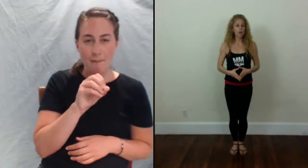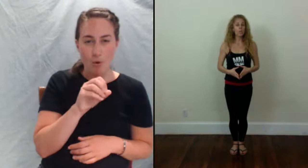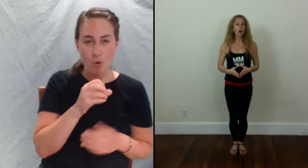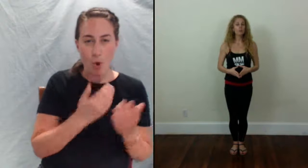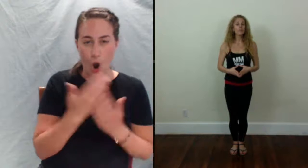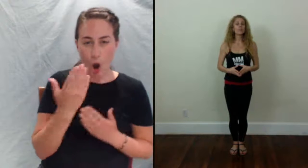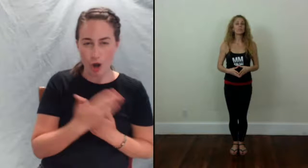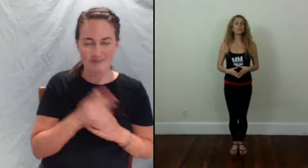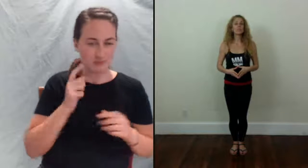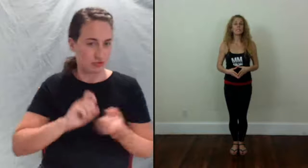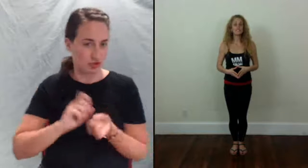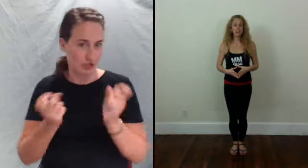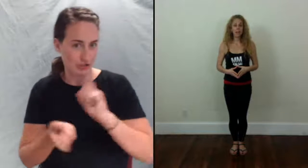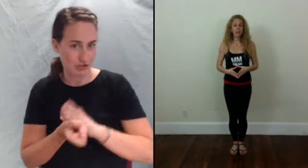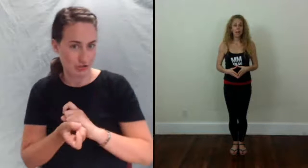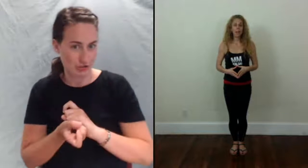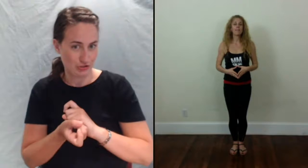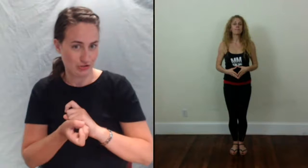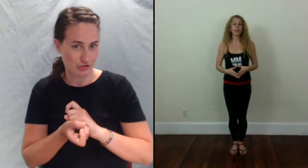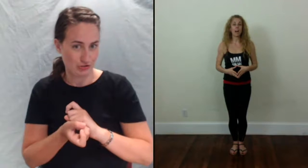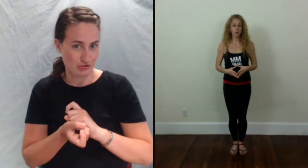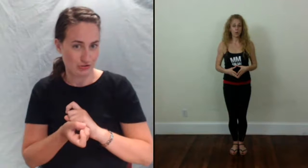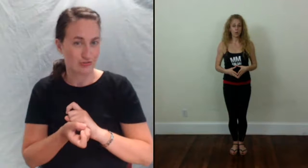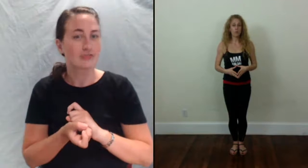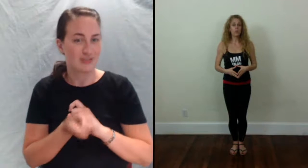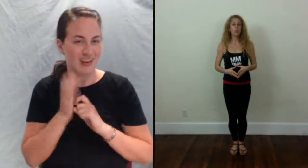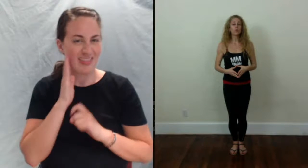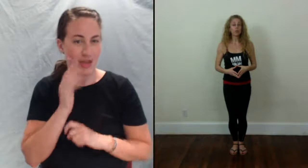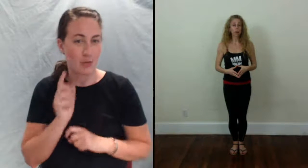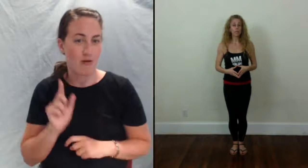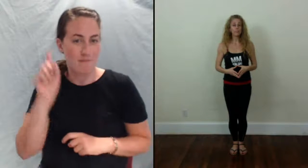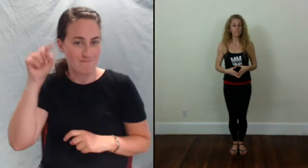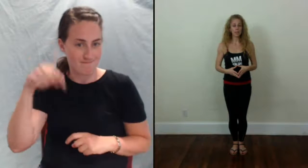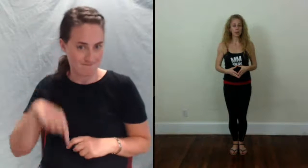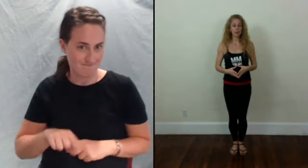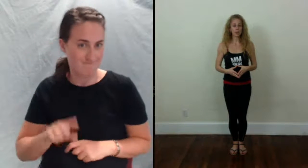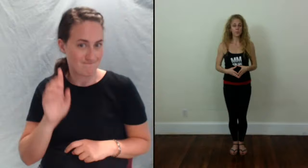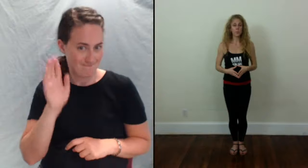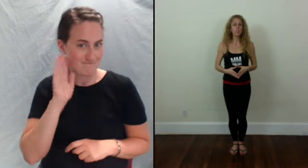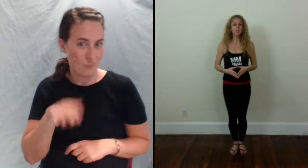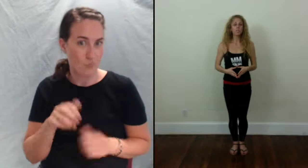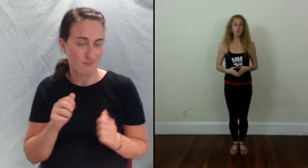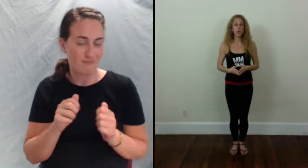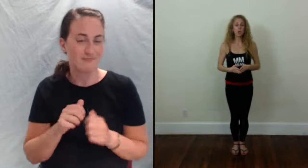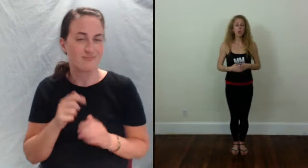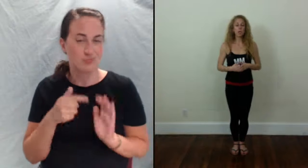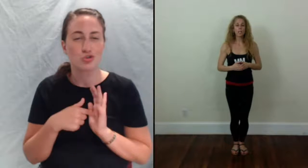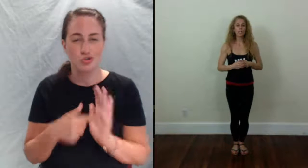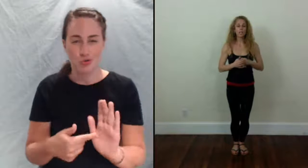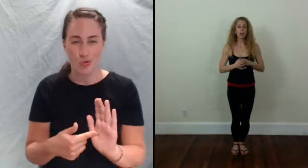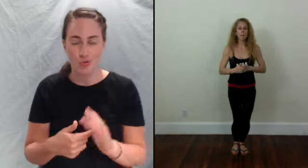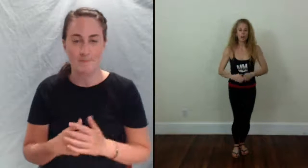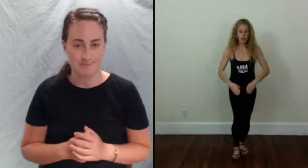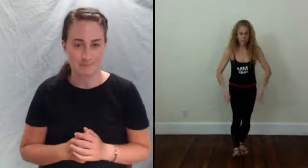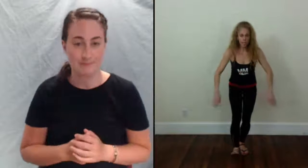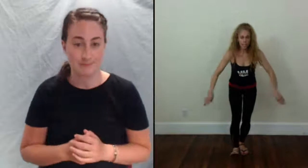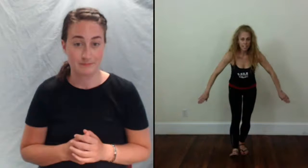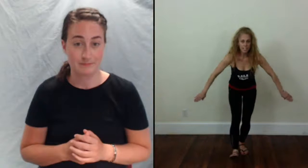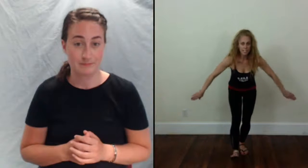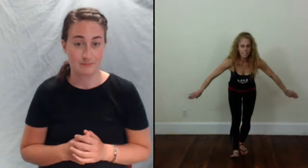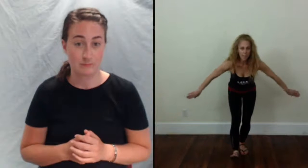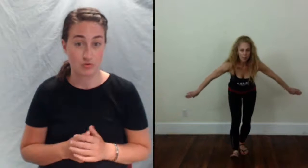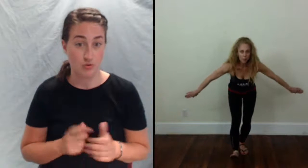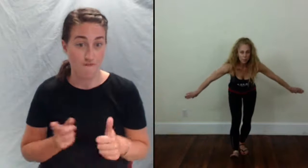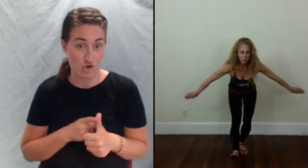arms. The arms are going to go down and up with a cross in the middle. So we're going to start by